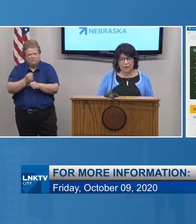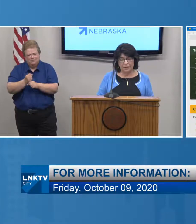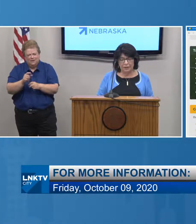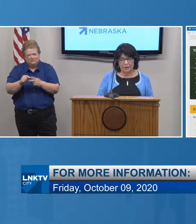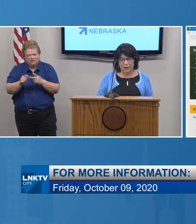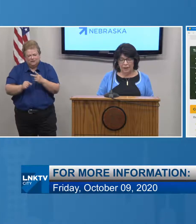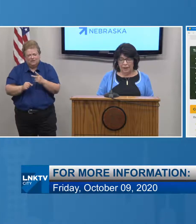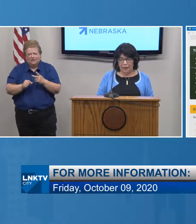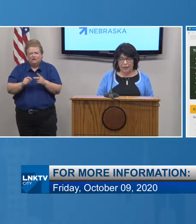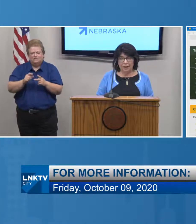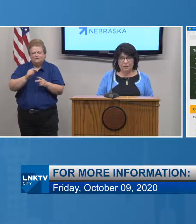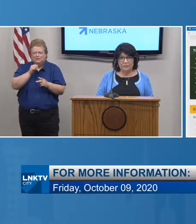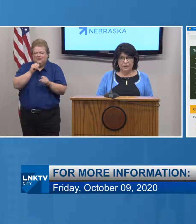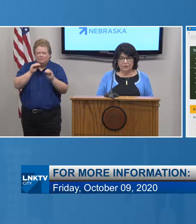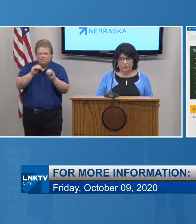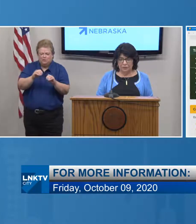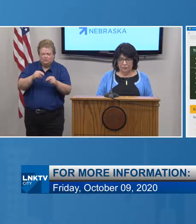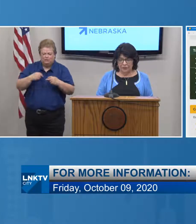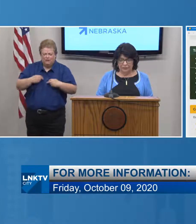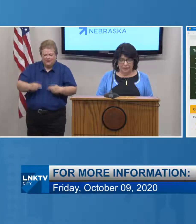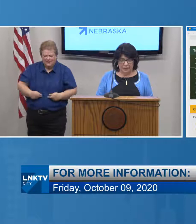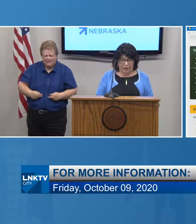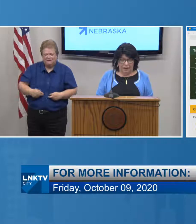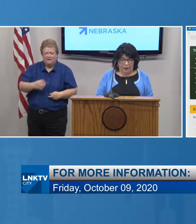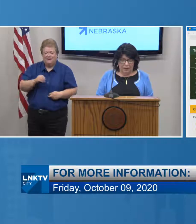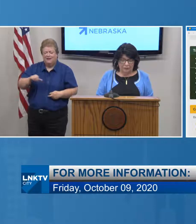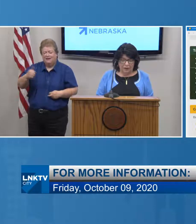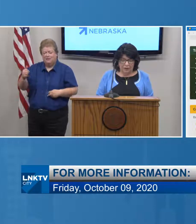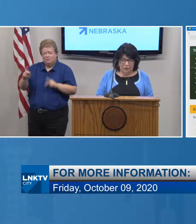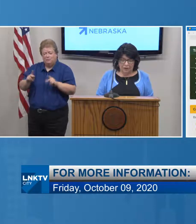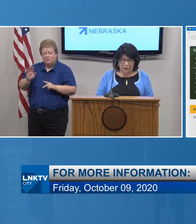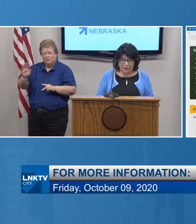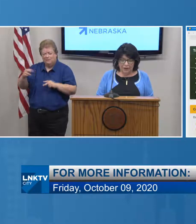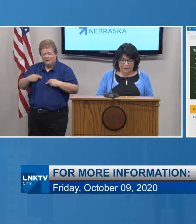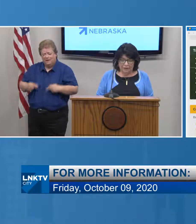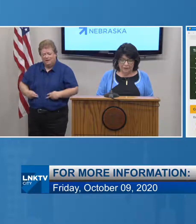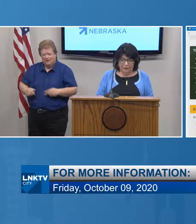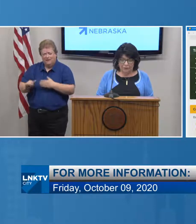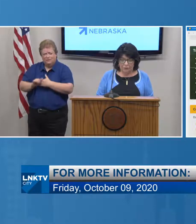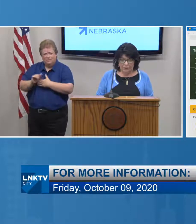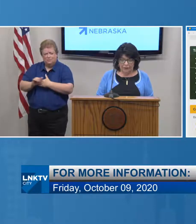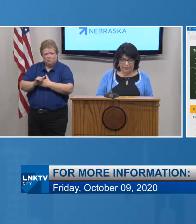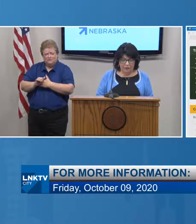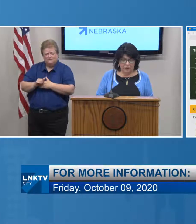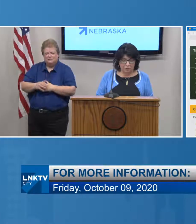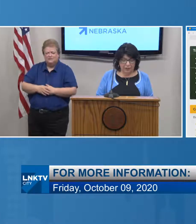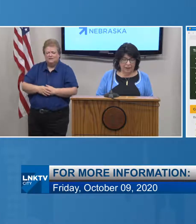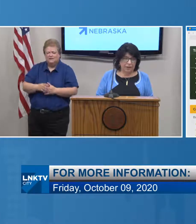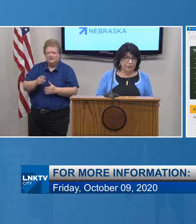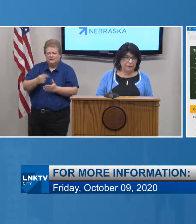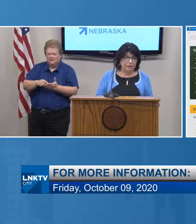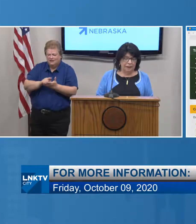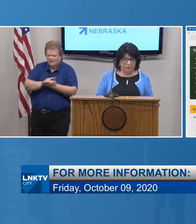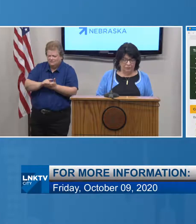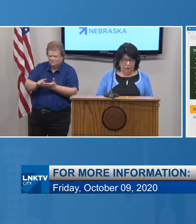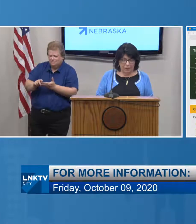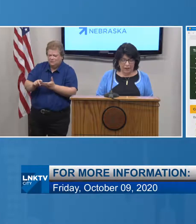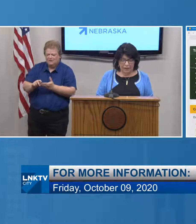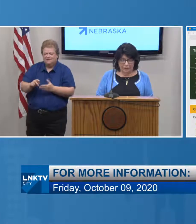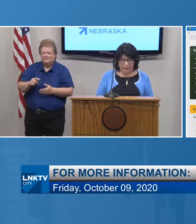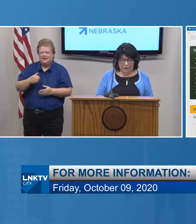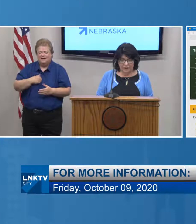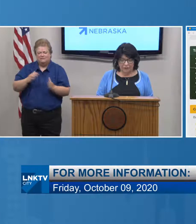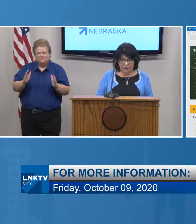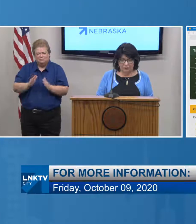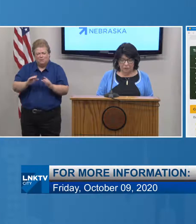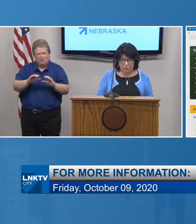their health and the health of others at risk. A phrase you will hear a lot in the next few weeks is home gating, small